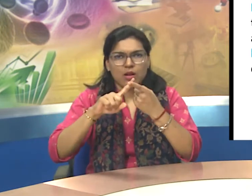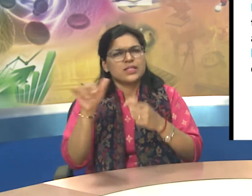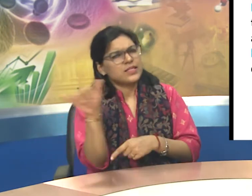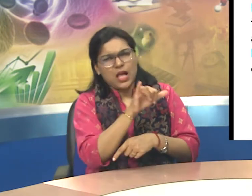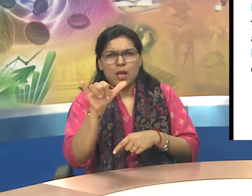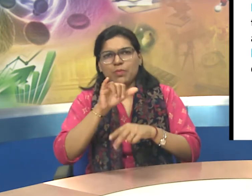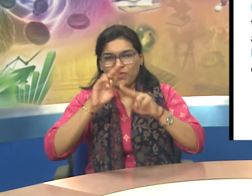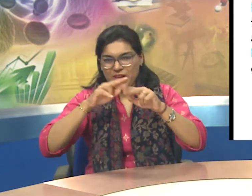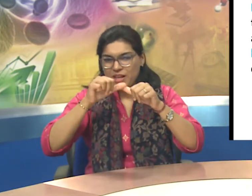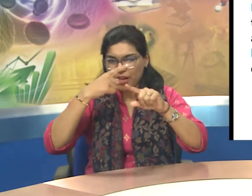Or